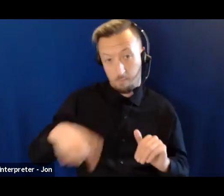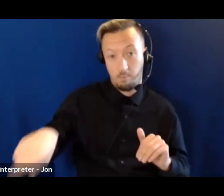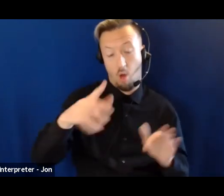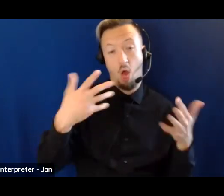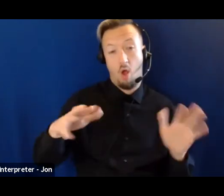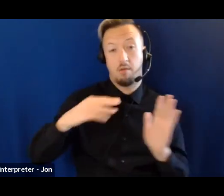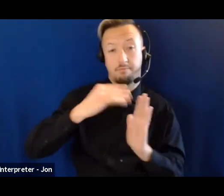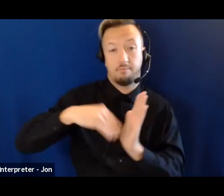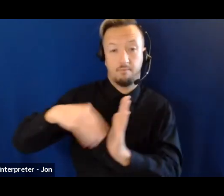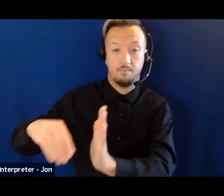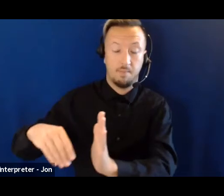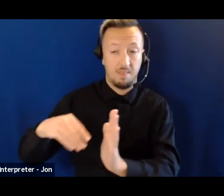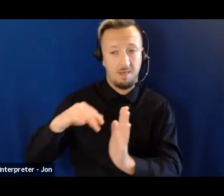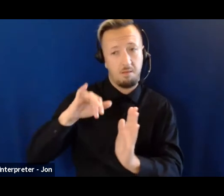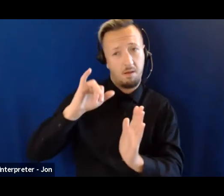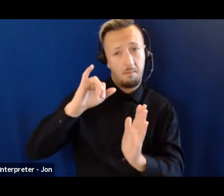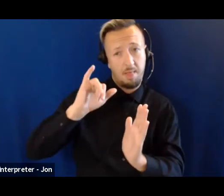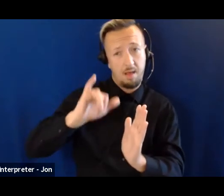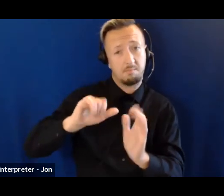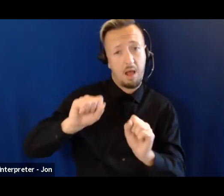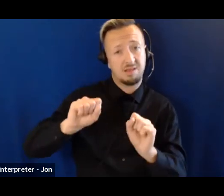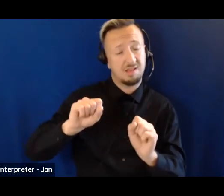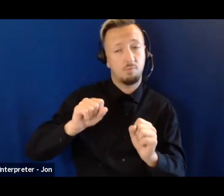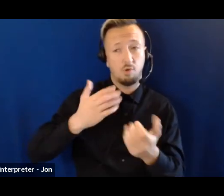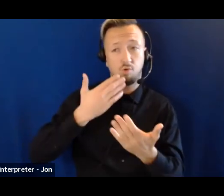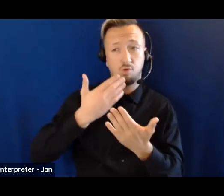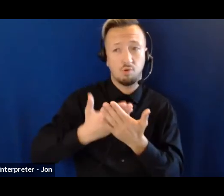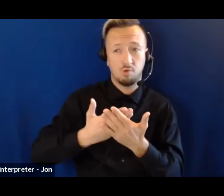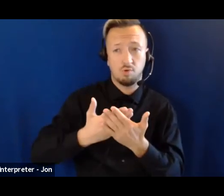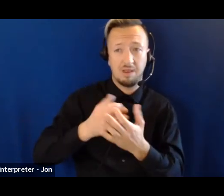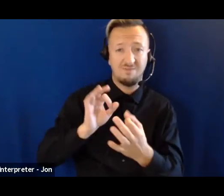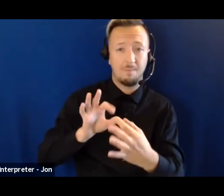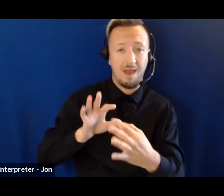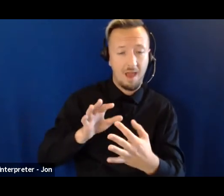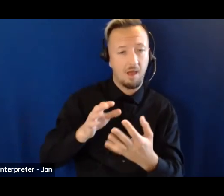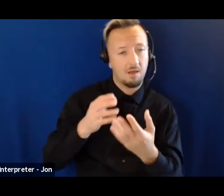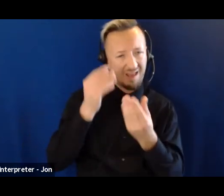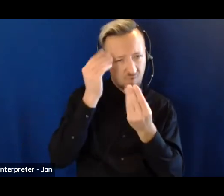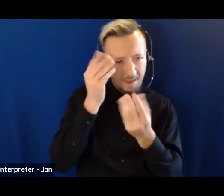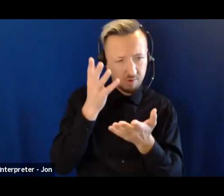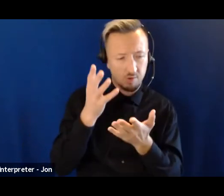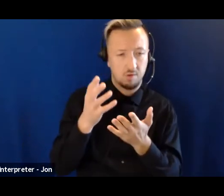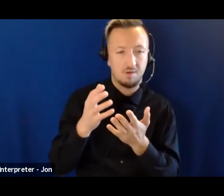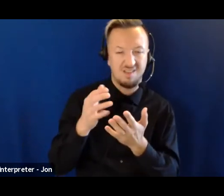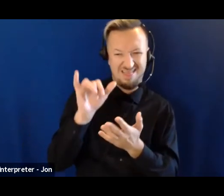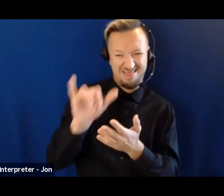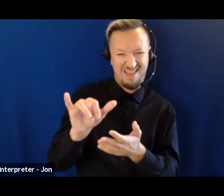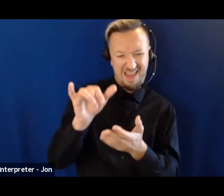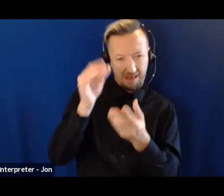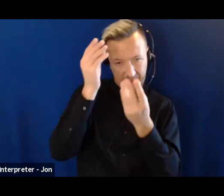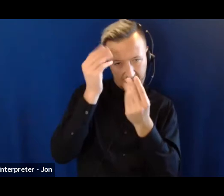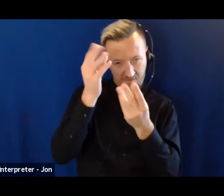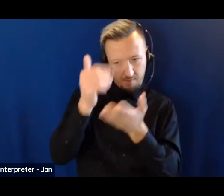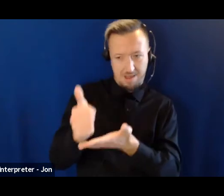because I think we could get some really good information from that and really good data. And, those kind of things help us all in the long